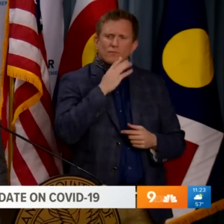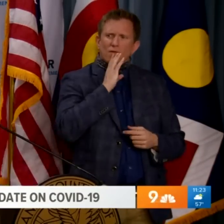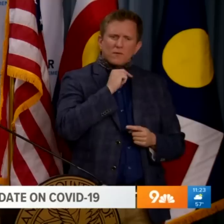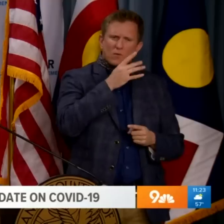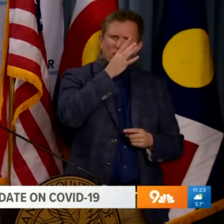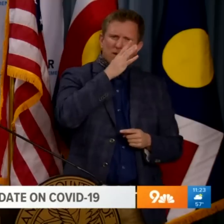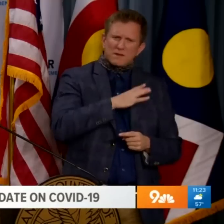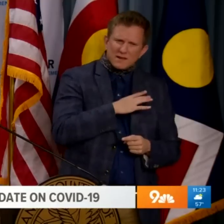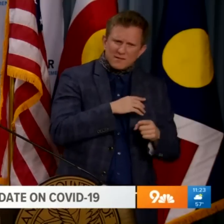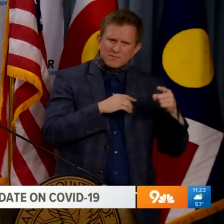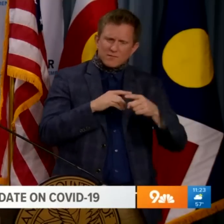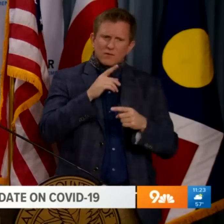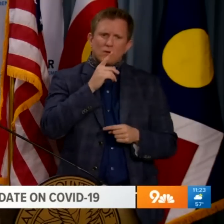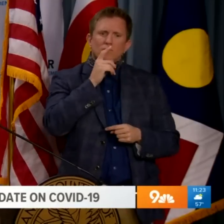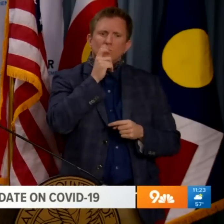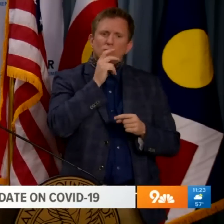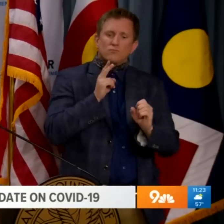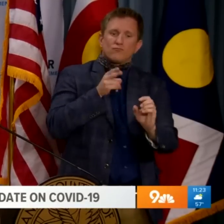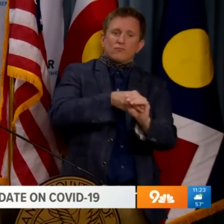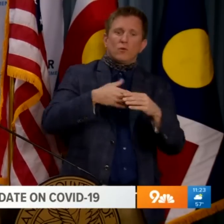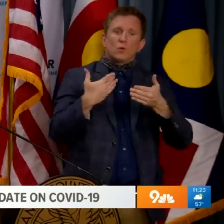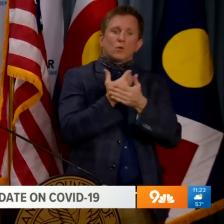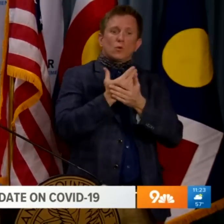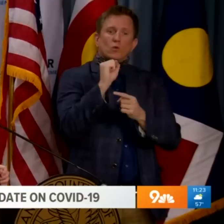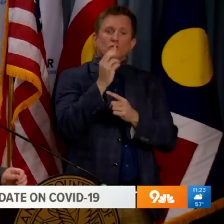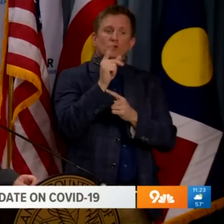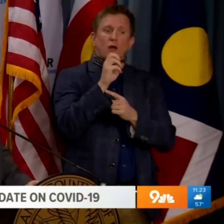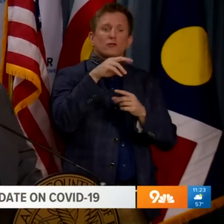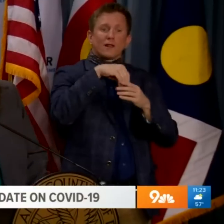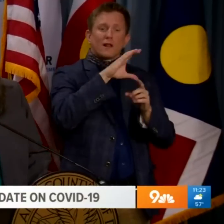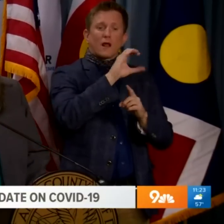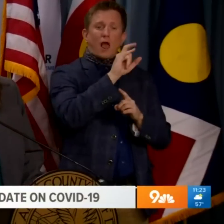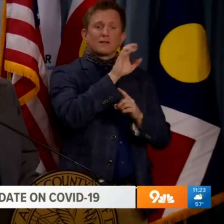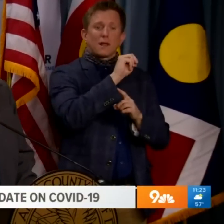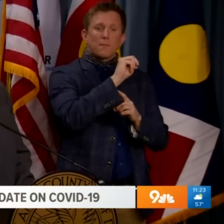phone, understand it and are ready to lean in and help us to craft those commonsensical approaches.